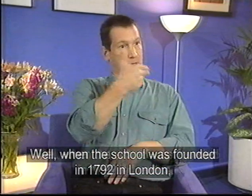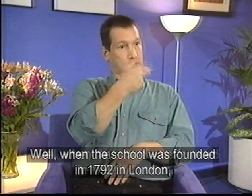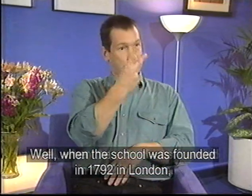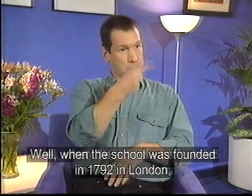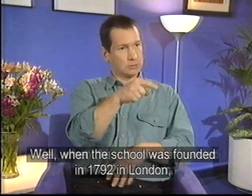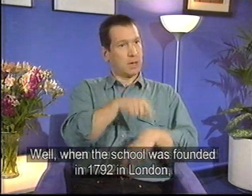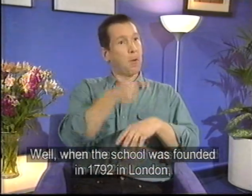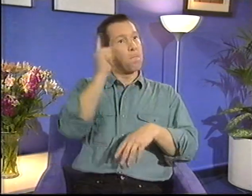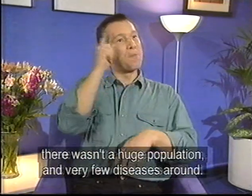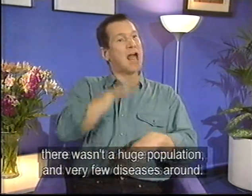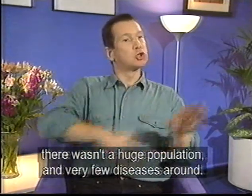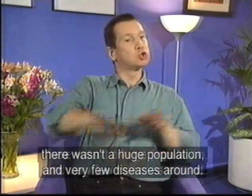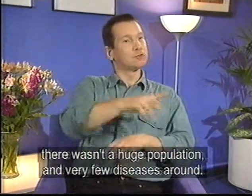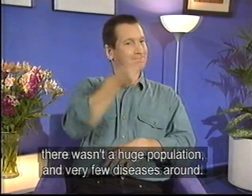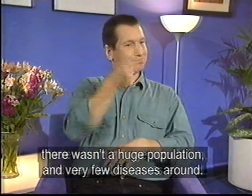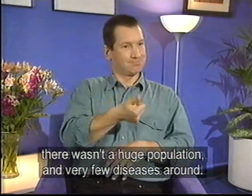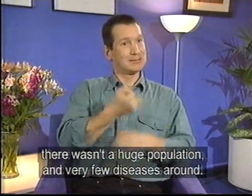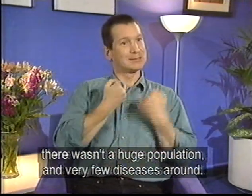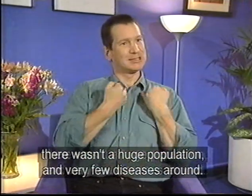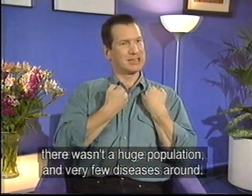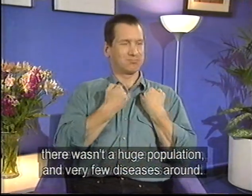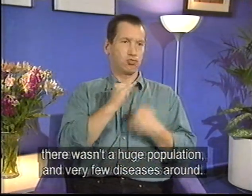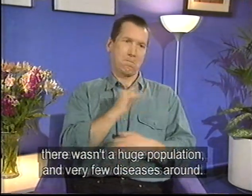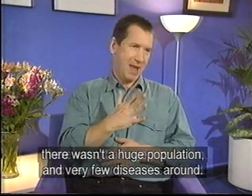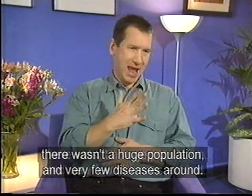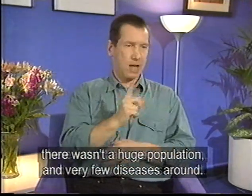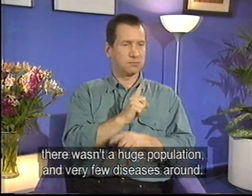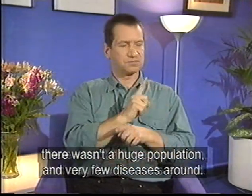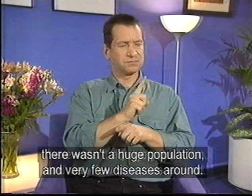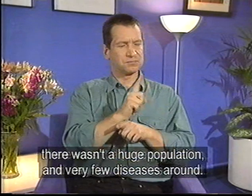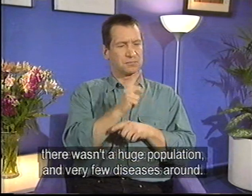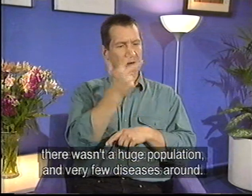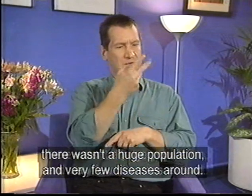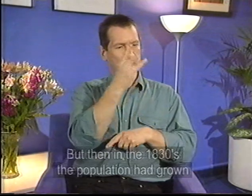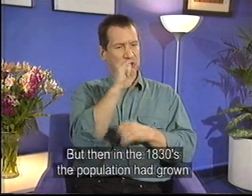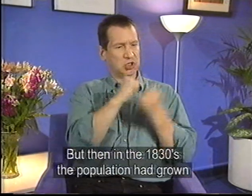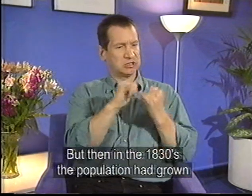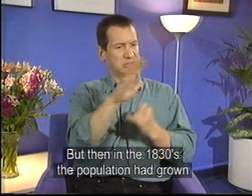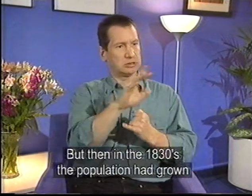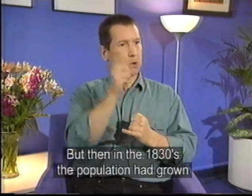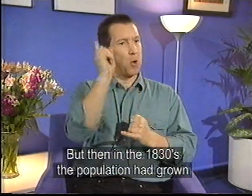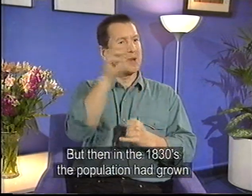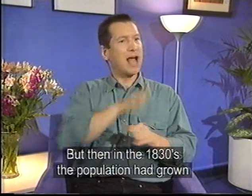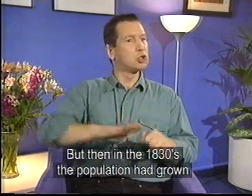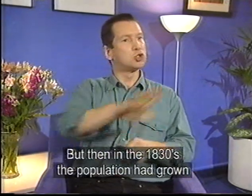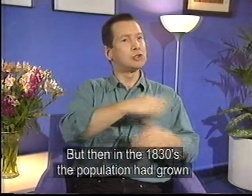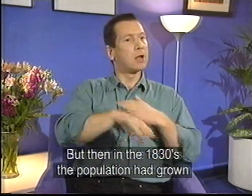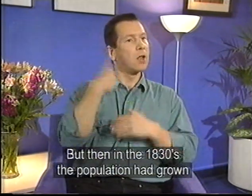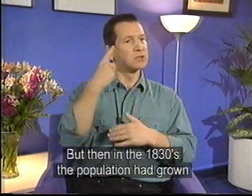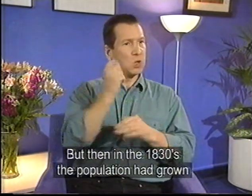was founded in 1792 in London, there wasn't a huge population. There were a few diseases around. But